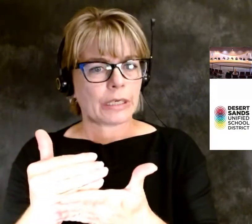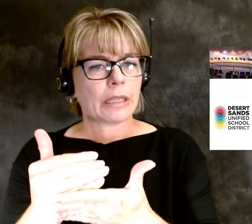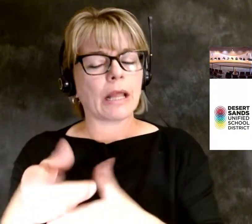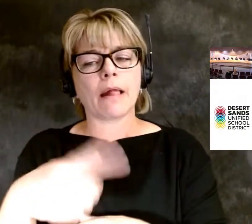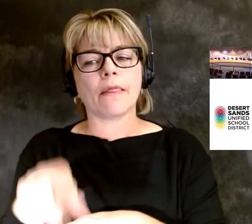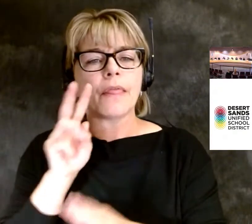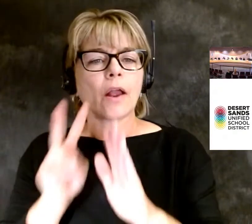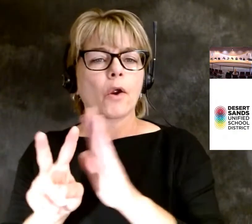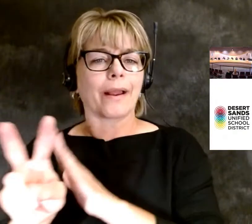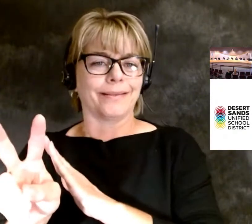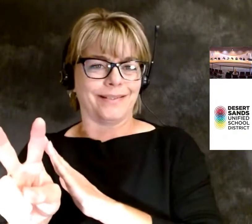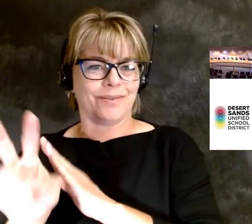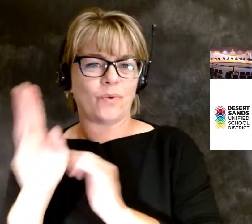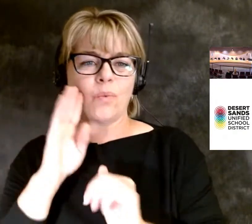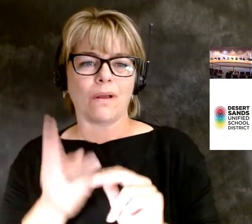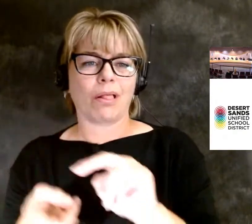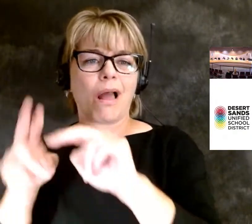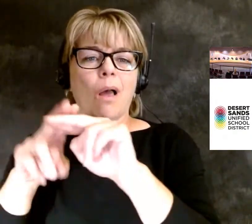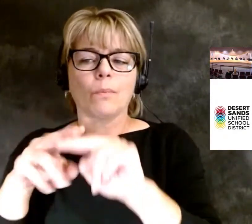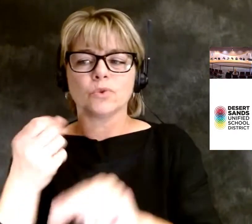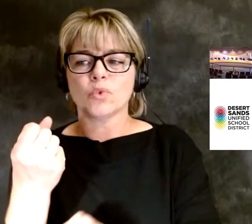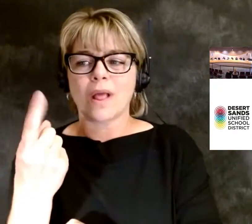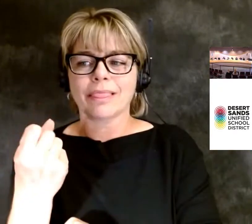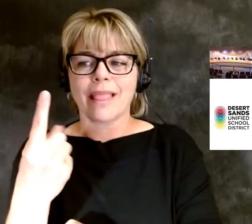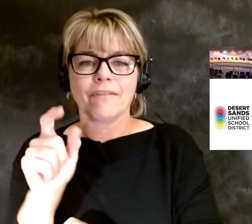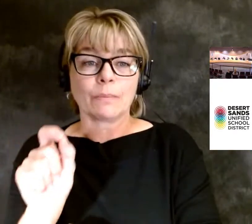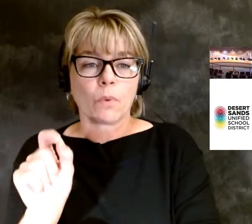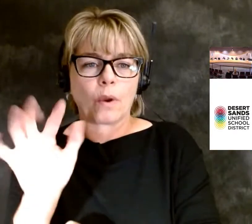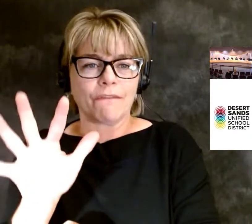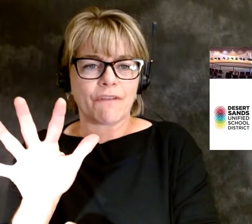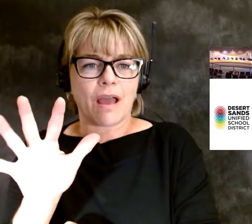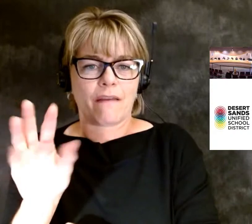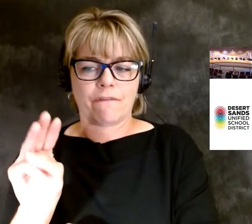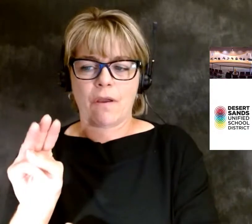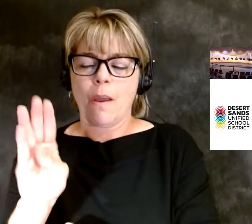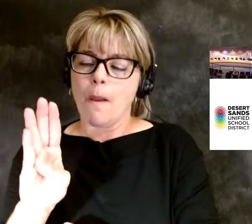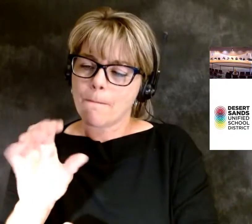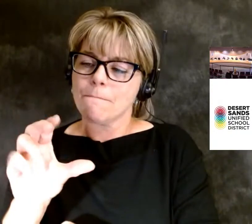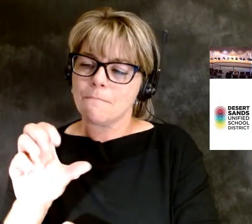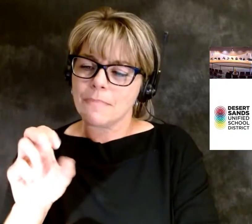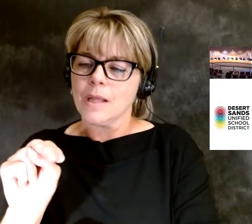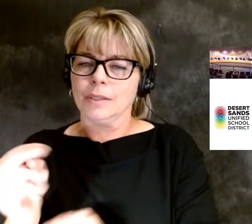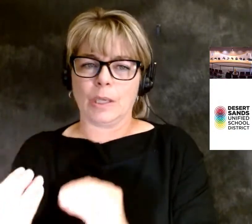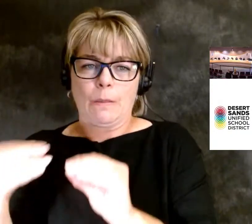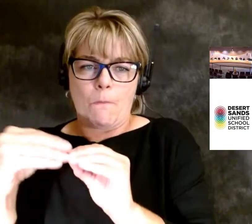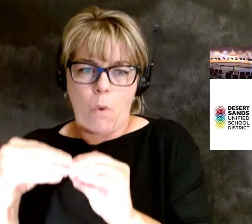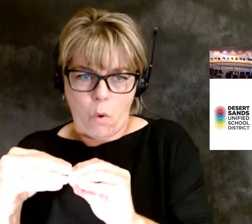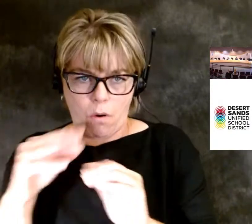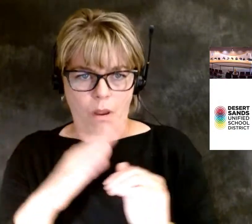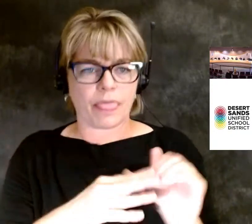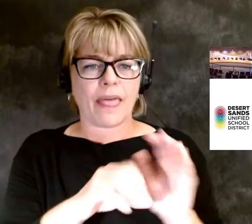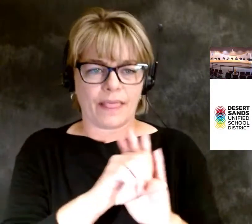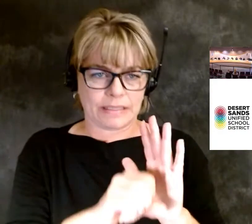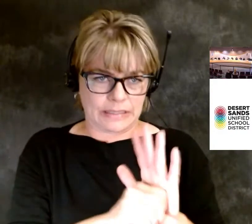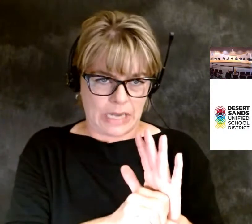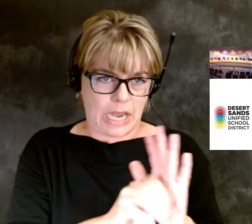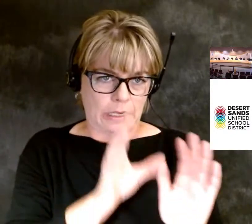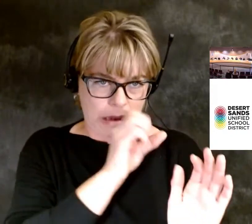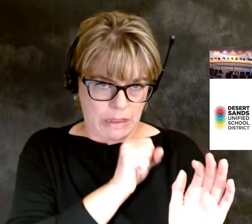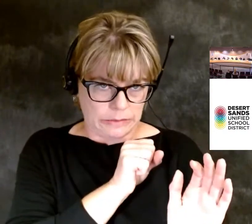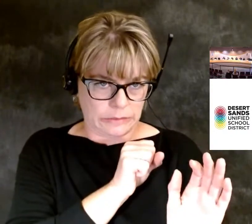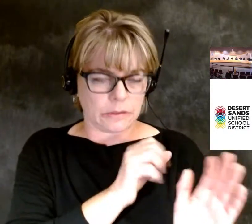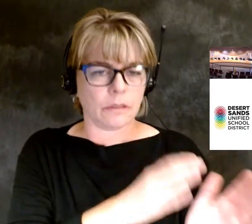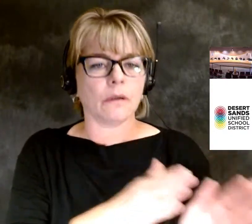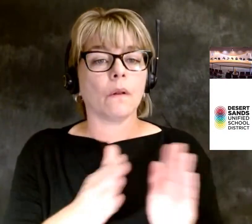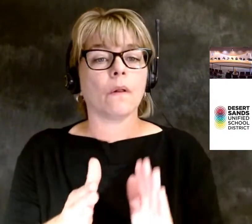going to even be an $11.5 billion more than the state's estimates. Unemployment is low, spending